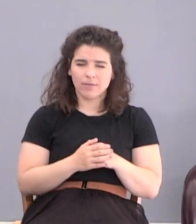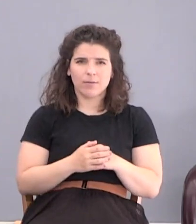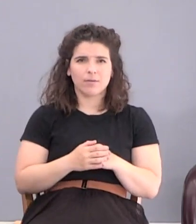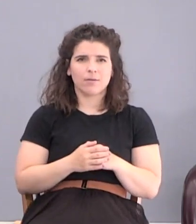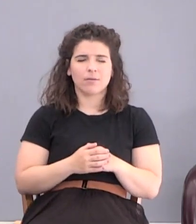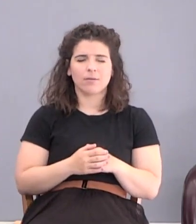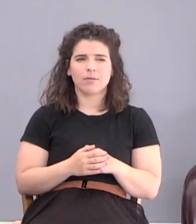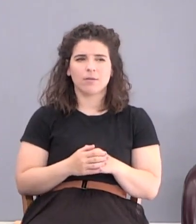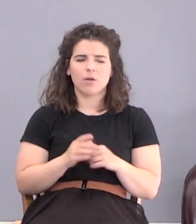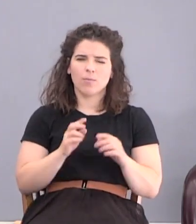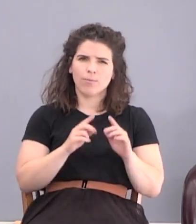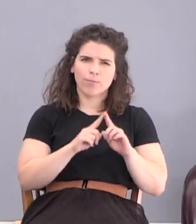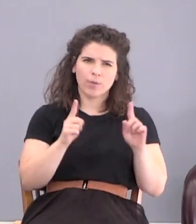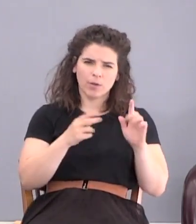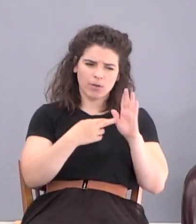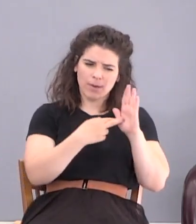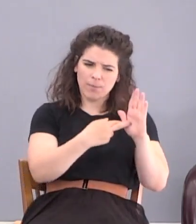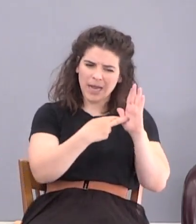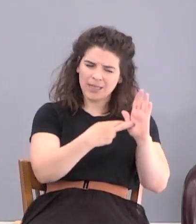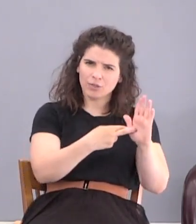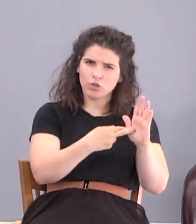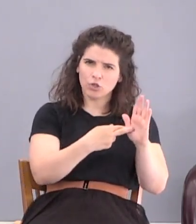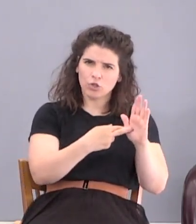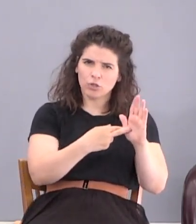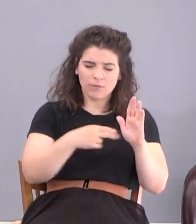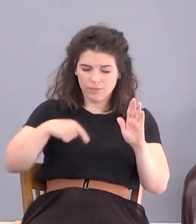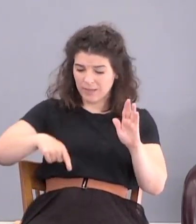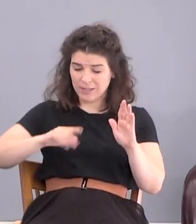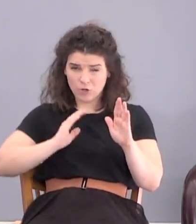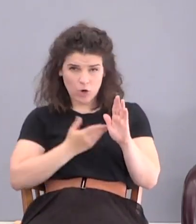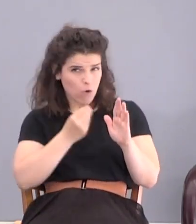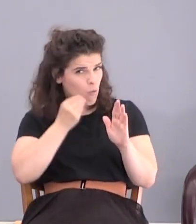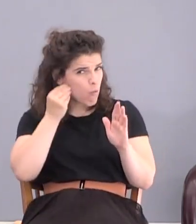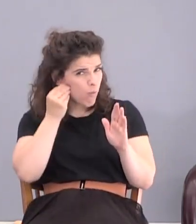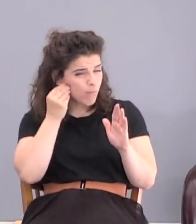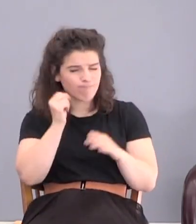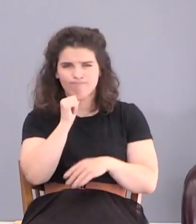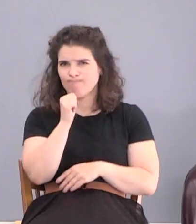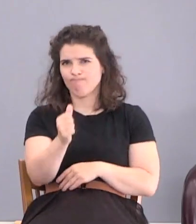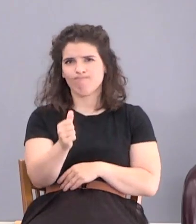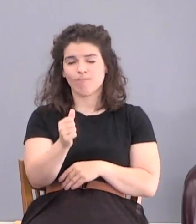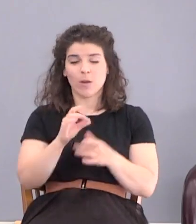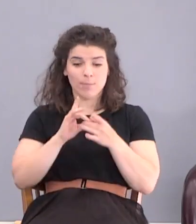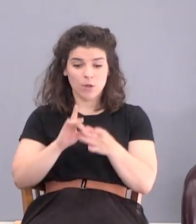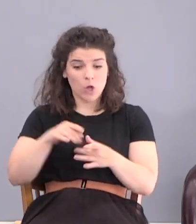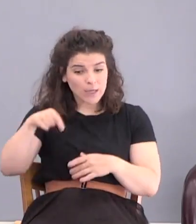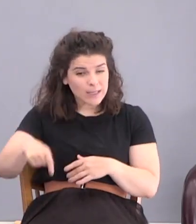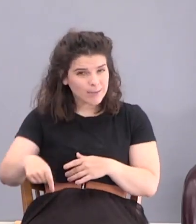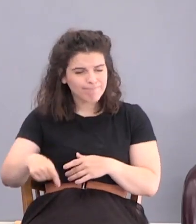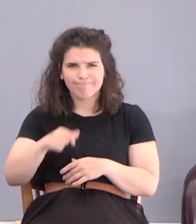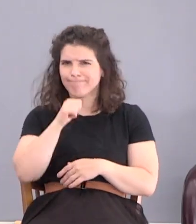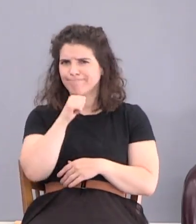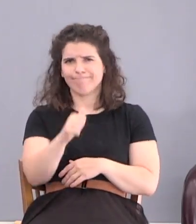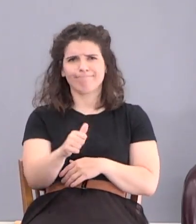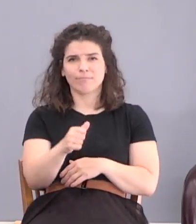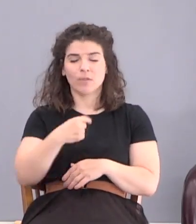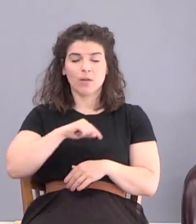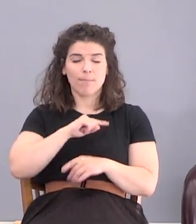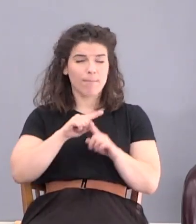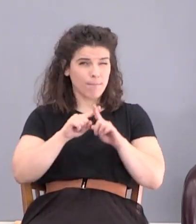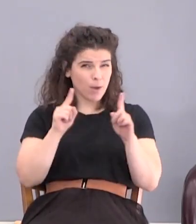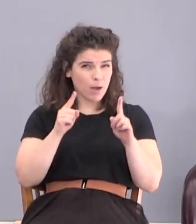We're ambassadors, though. This isn't our home. This isn't where we belong. But we're here. We have a